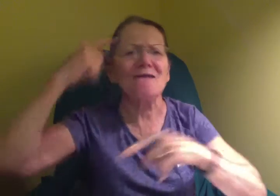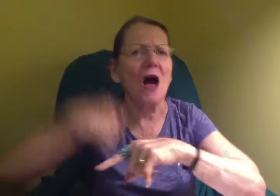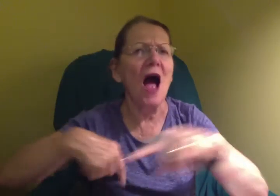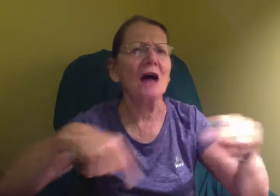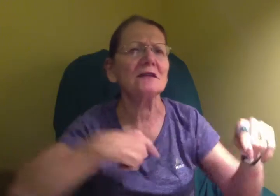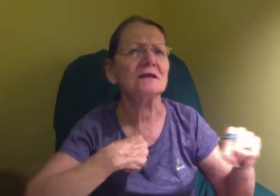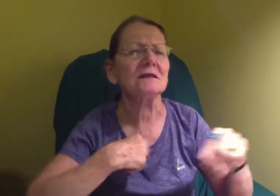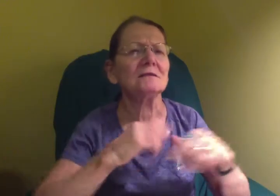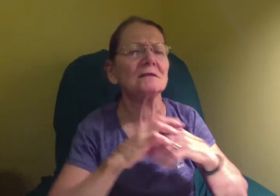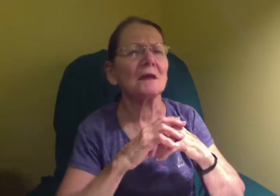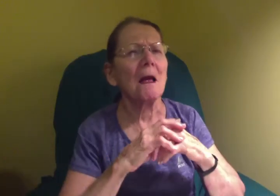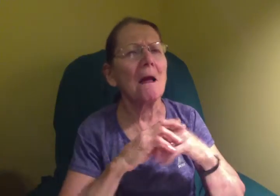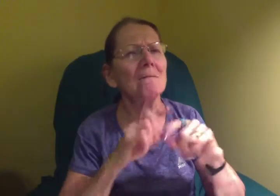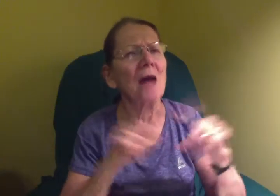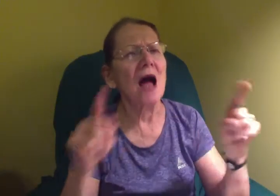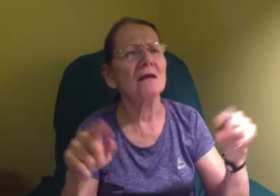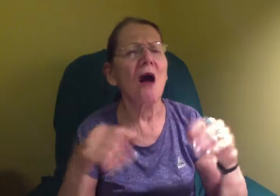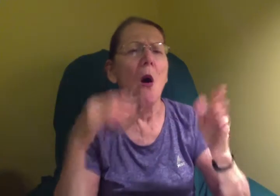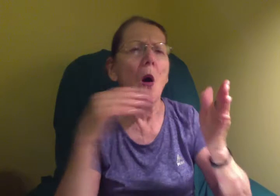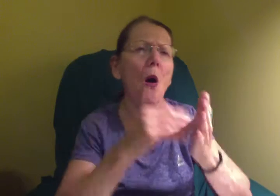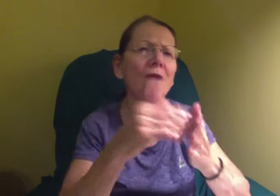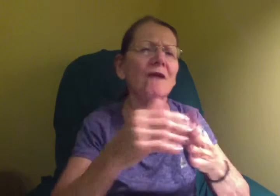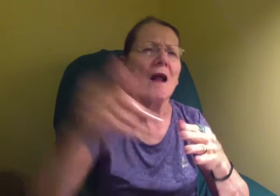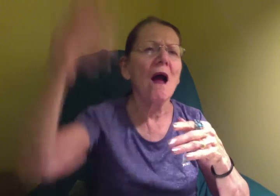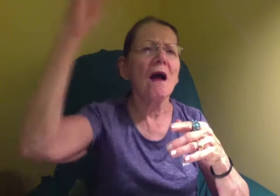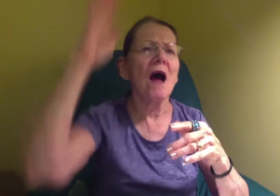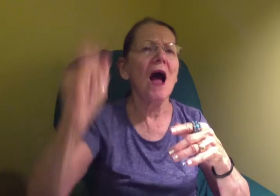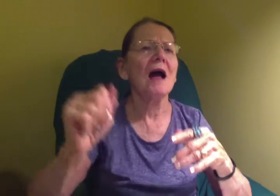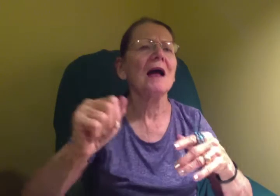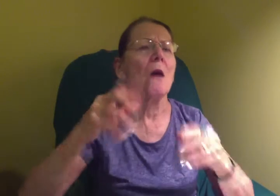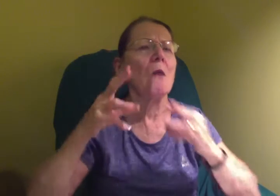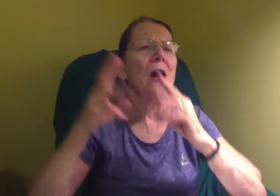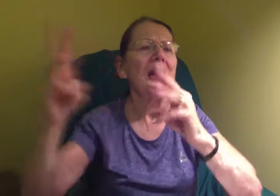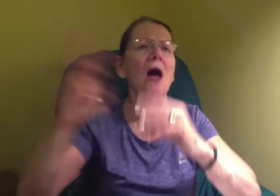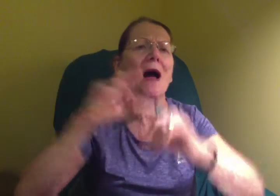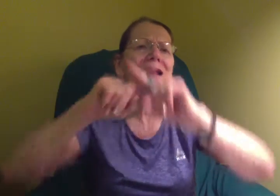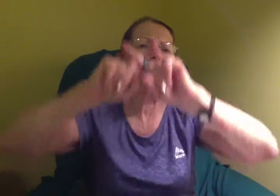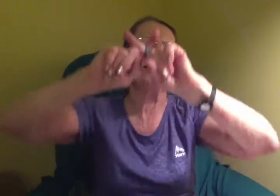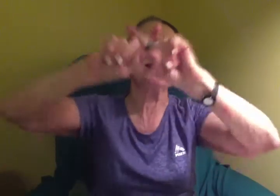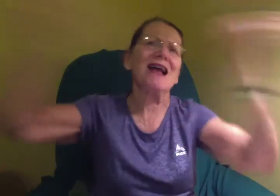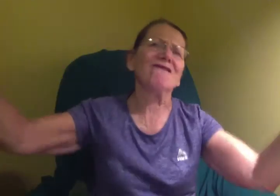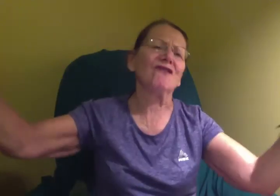have to do.